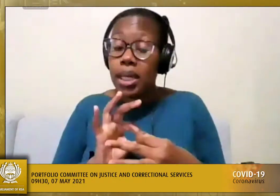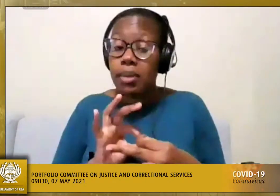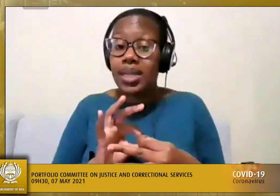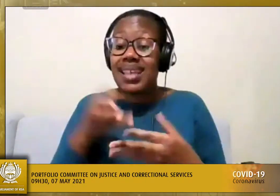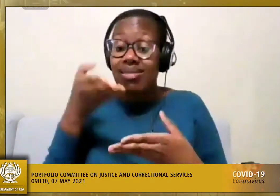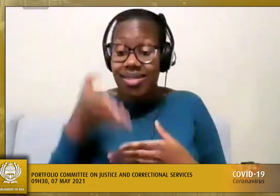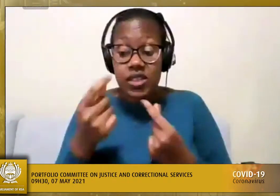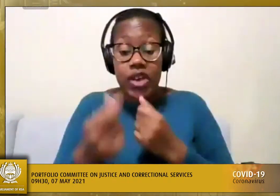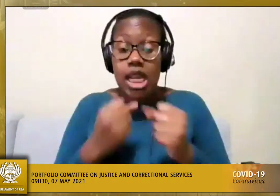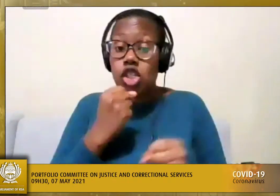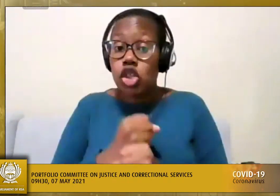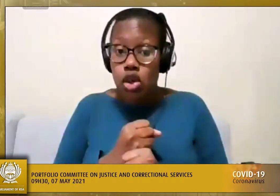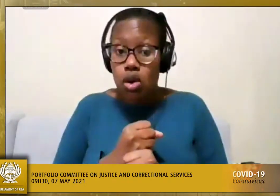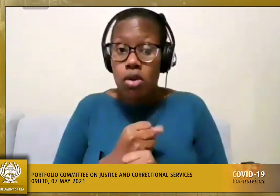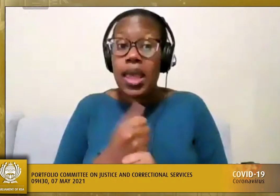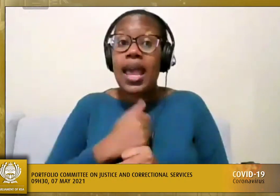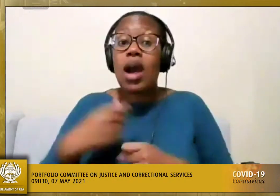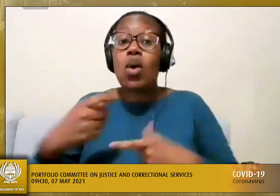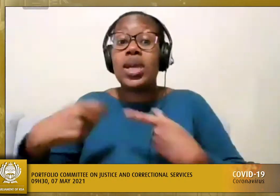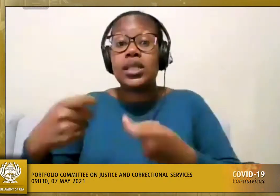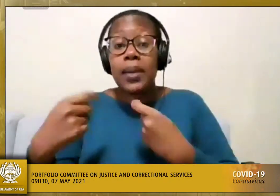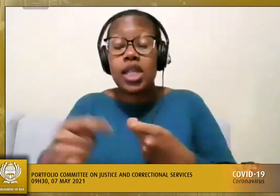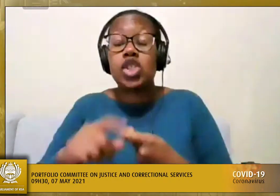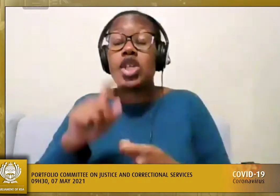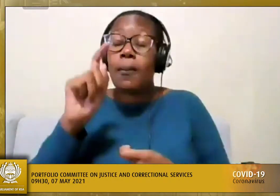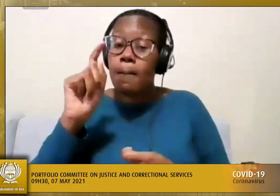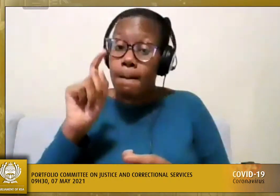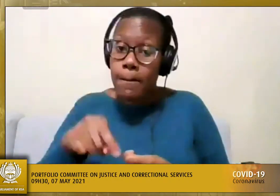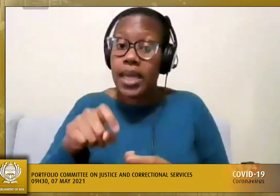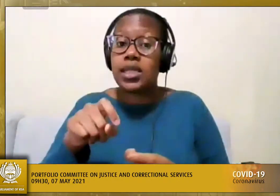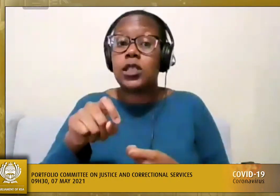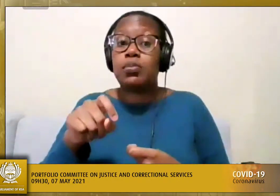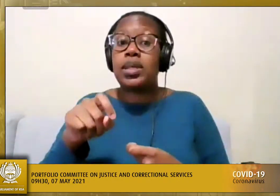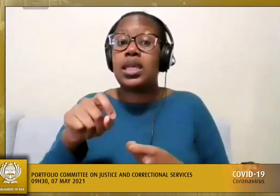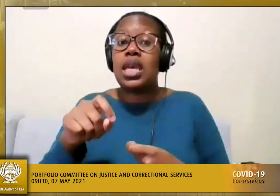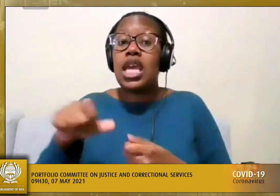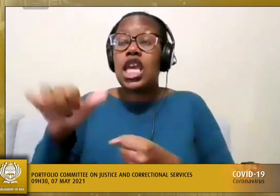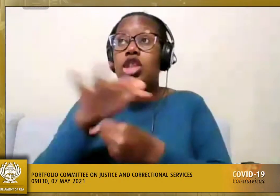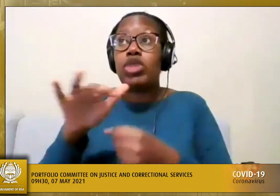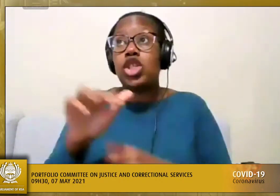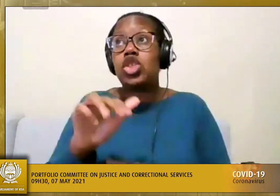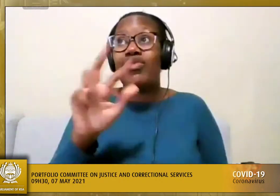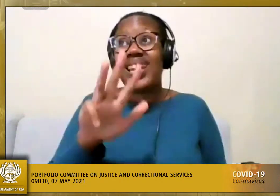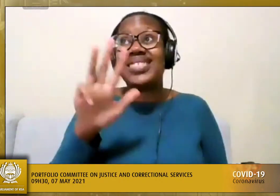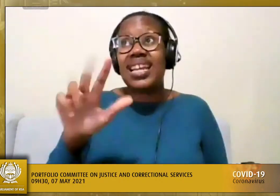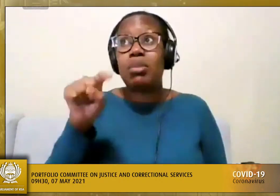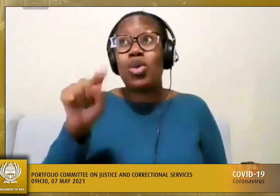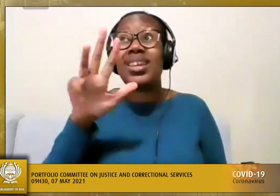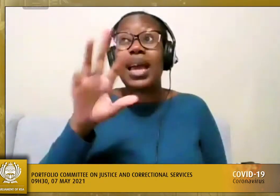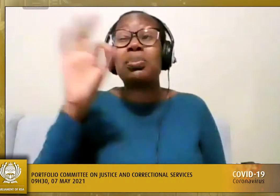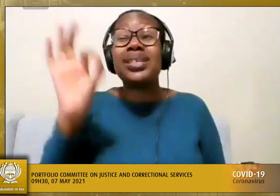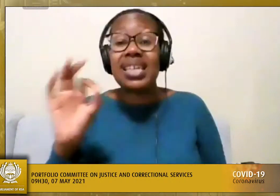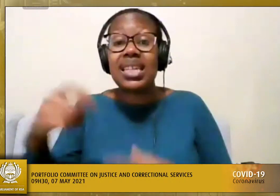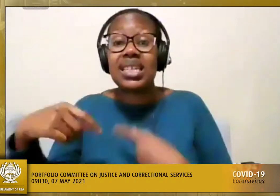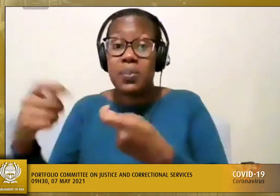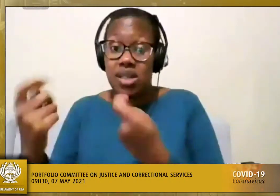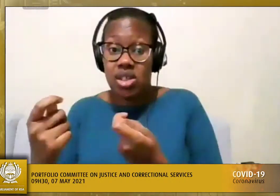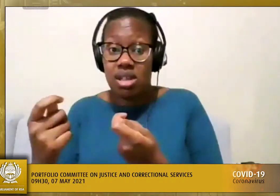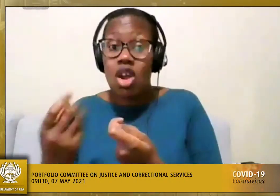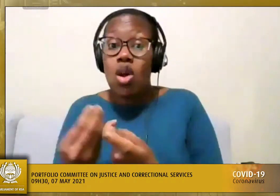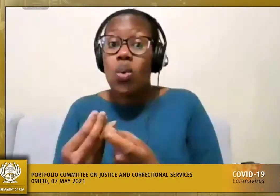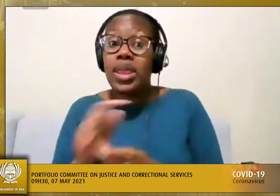financial year our expenditure has to be up somewhere in the region of 99.9 and with the capacity we have